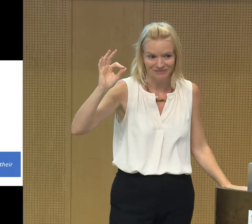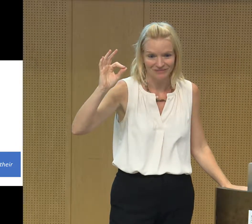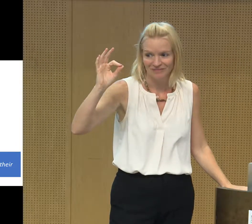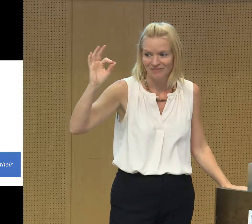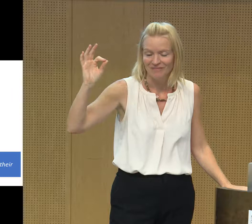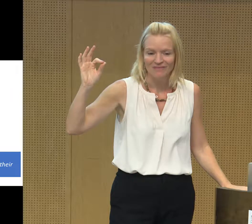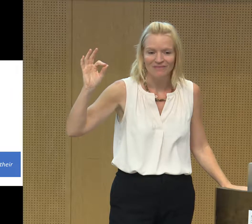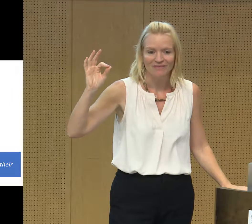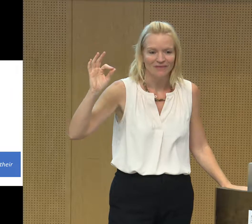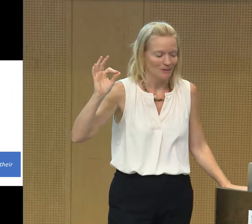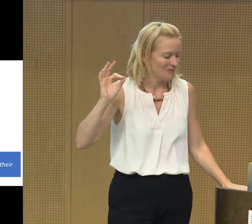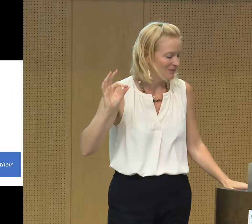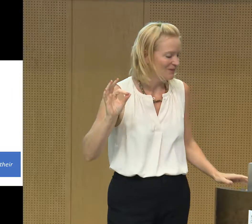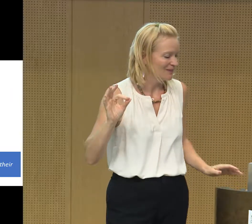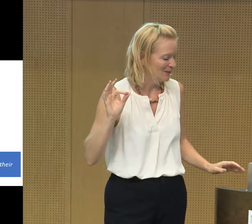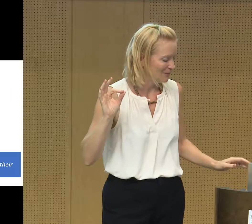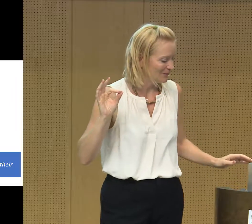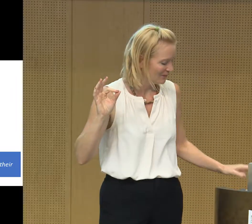Everybody ready to move on? Okay.